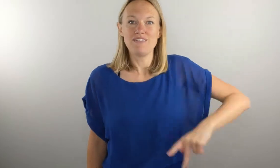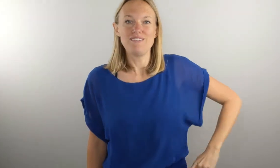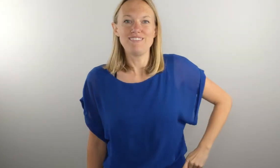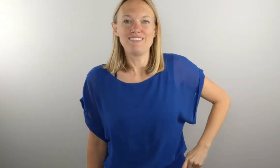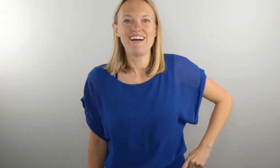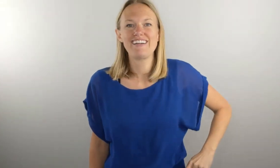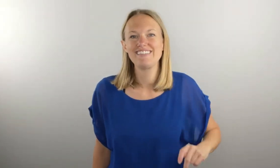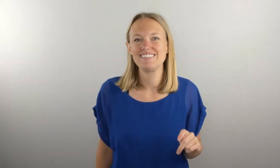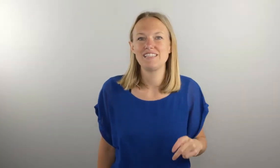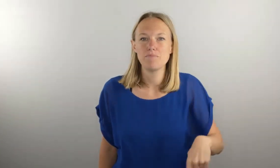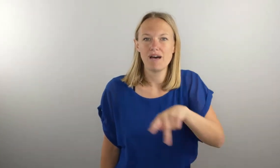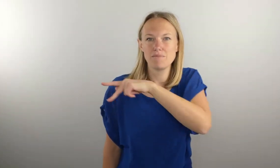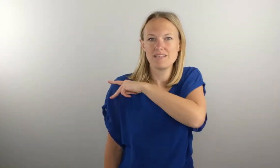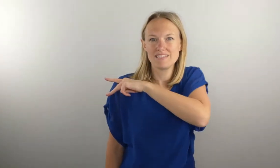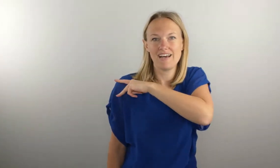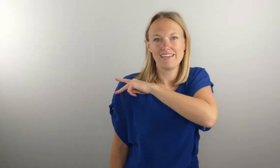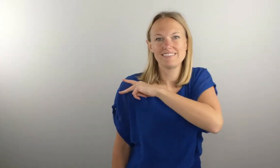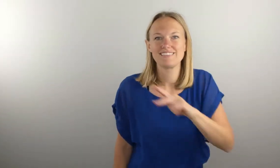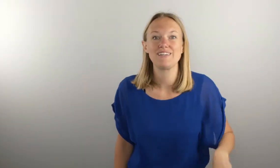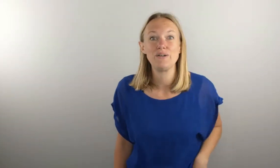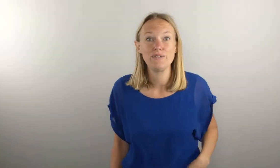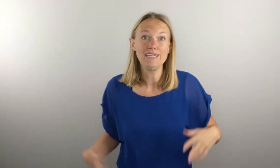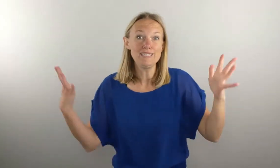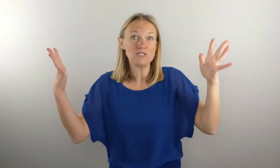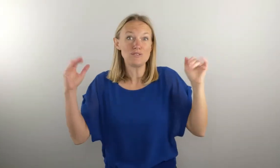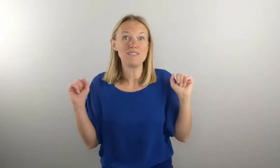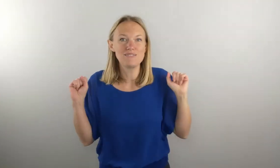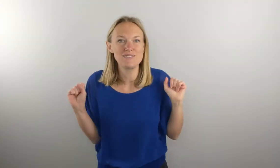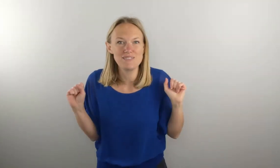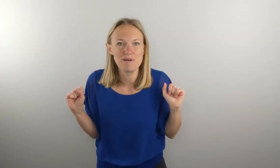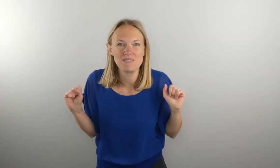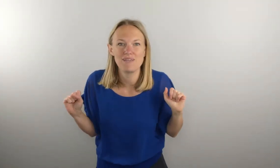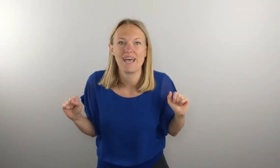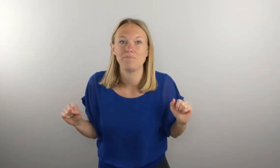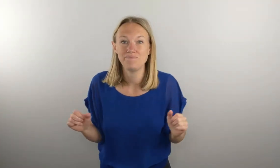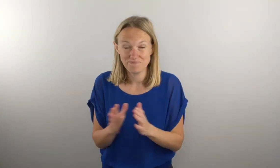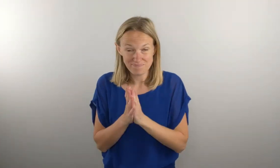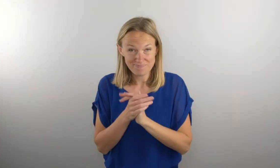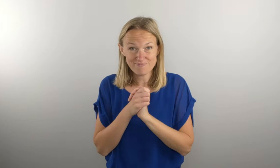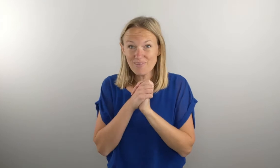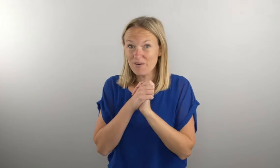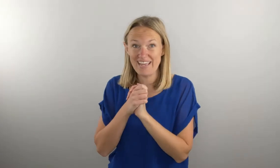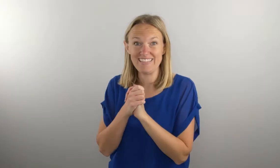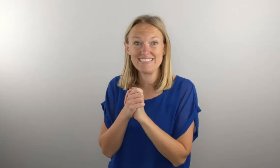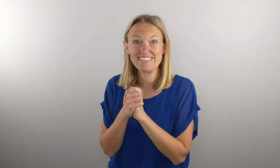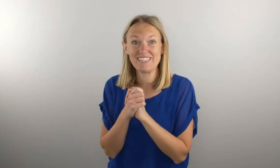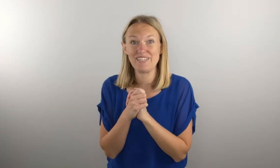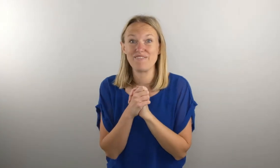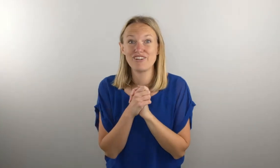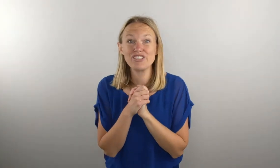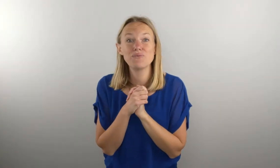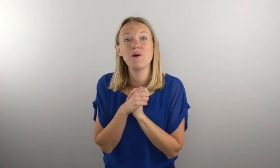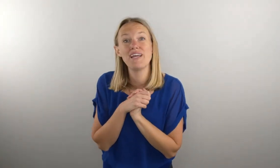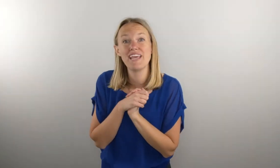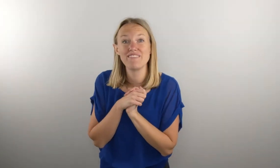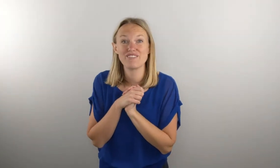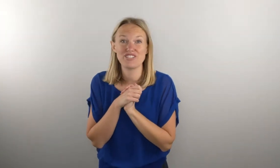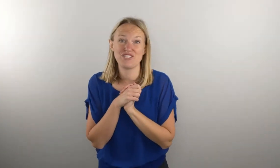toes, you're not going to see the bottom of the sign. So sorry, we're doing the best we can. Okay, let's get started. Verse 1 and verse